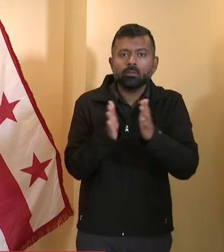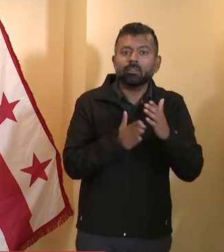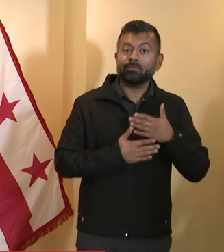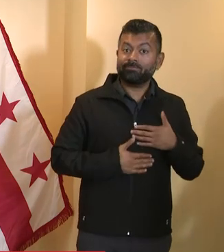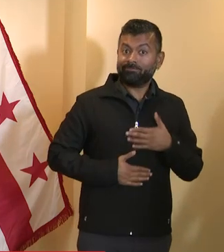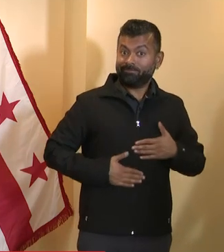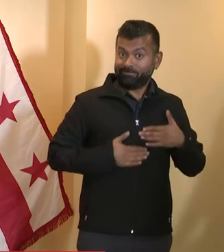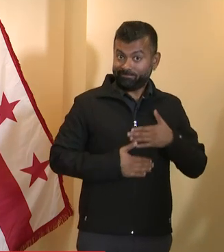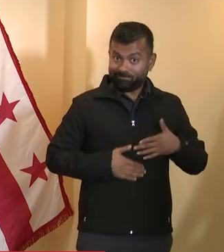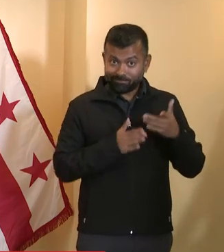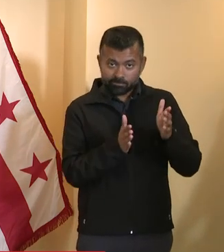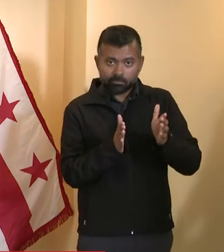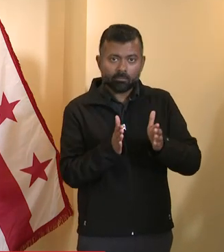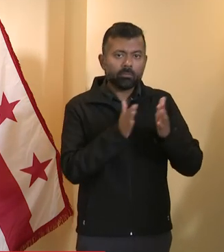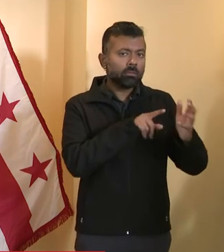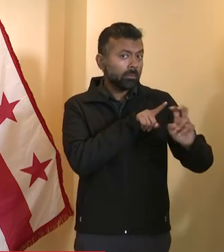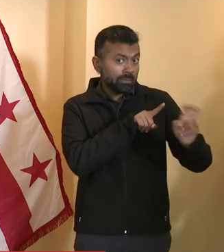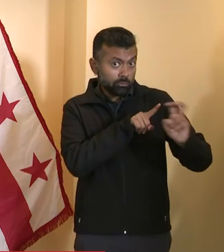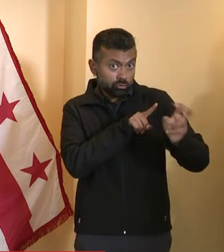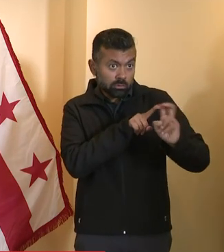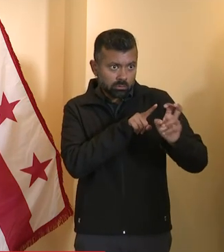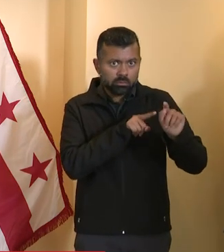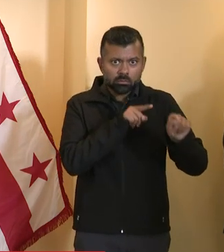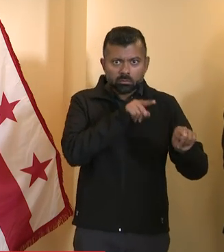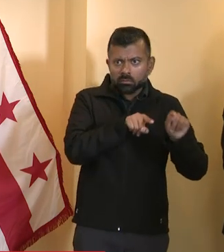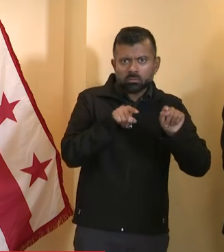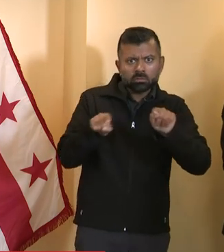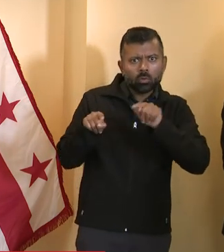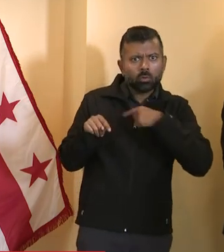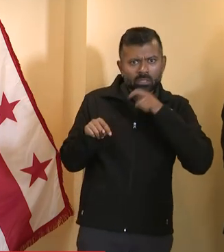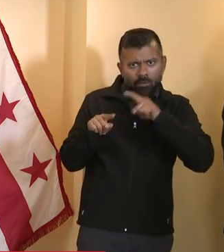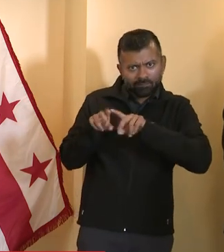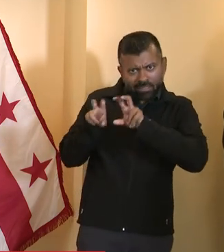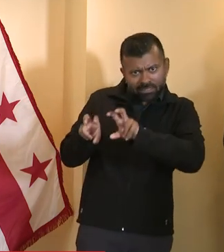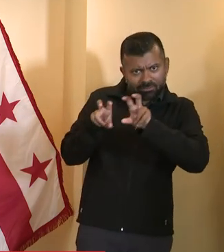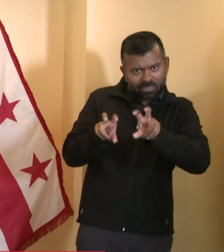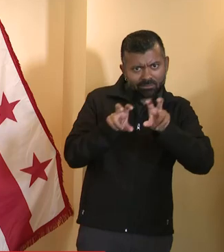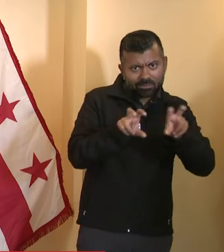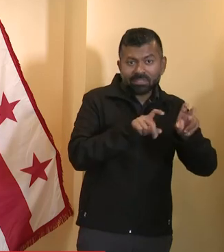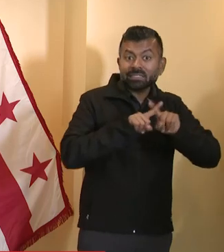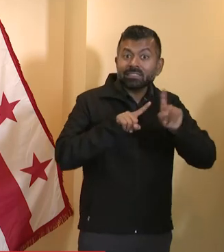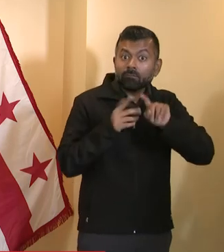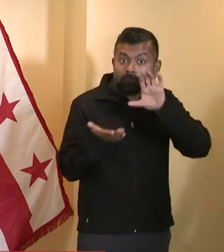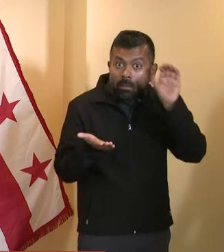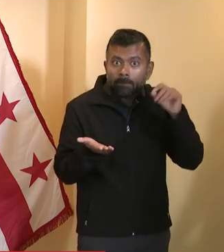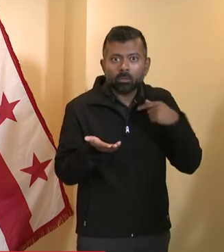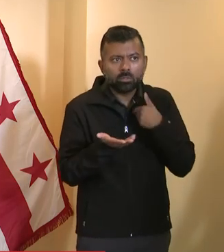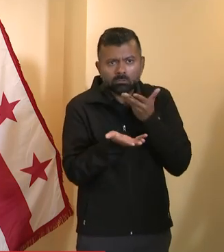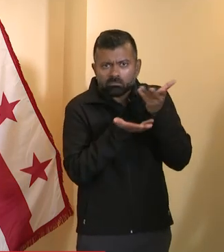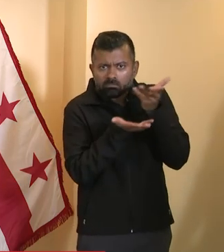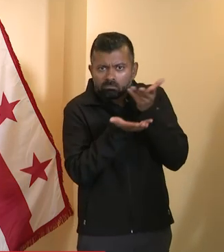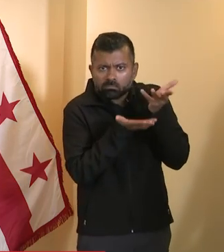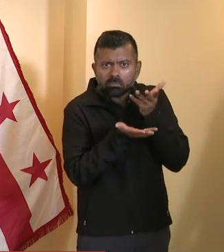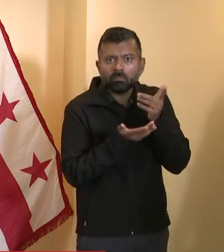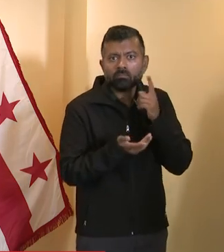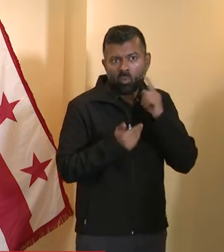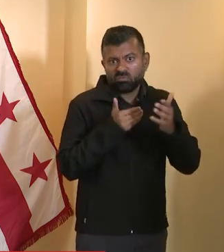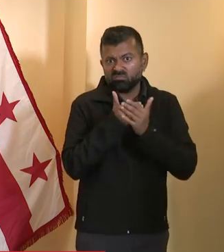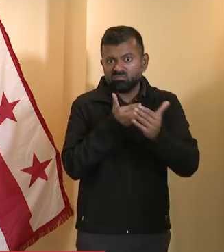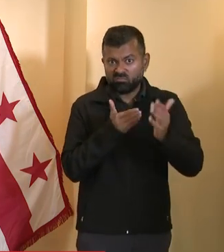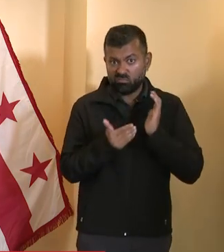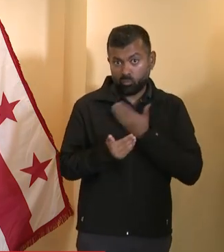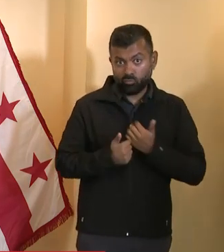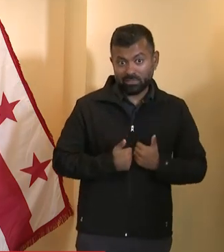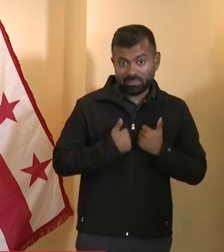other private employers who are hiring DC residents and providing good paying jobs? We do one more. Mayor